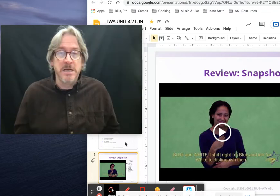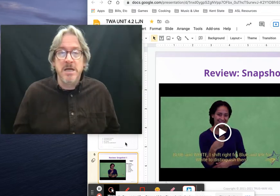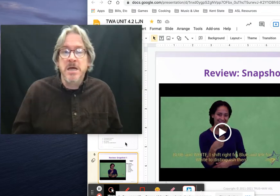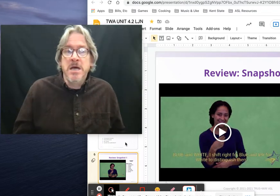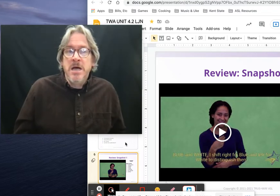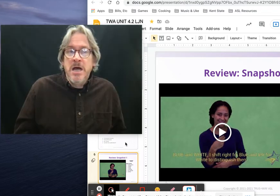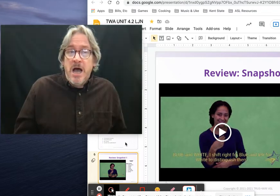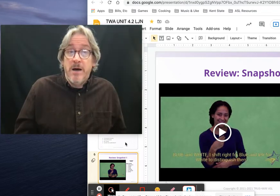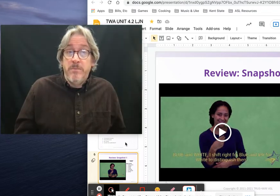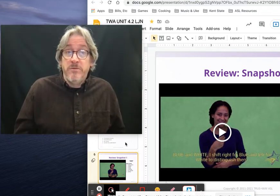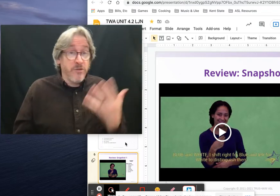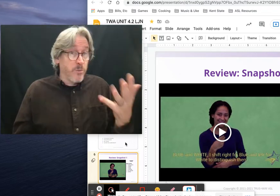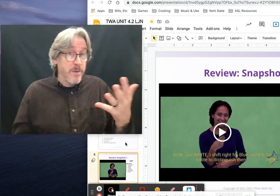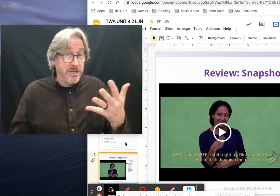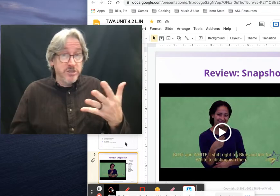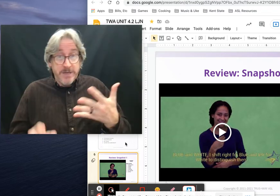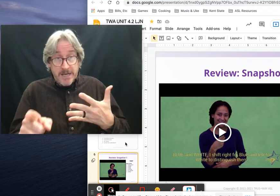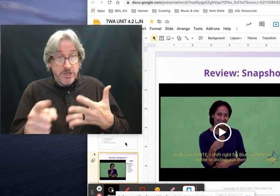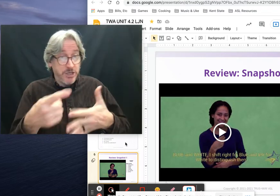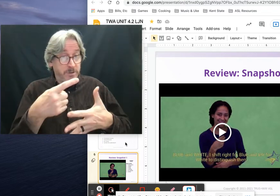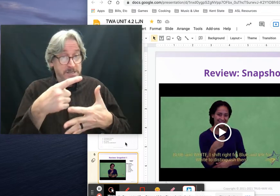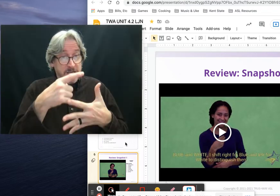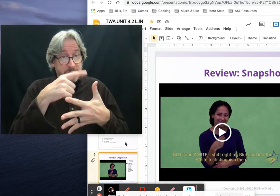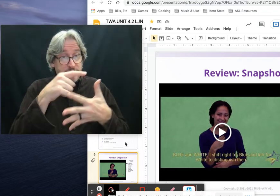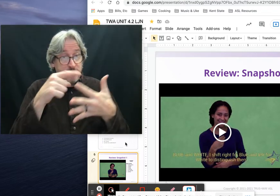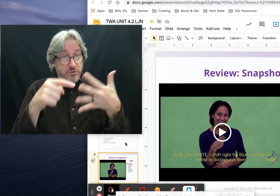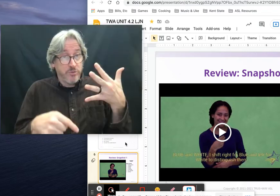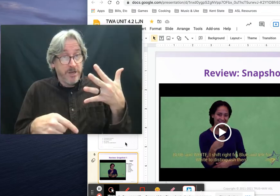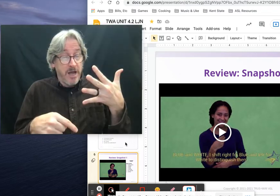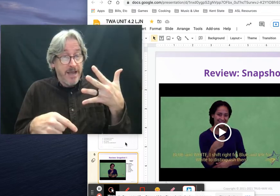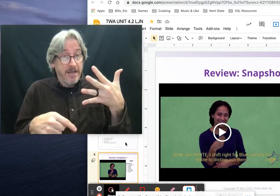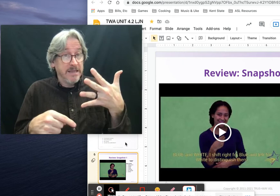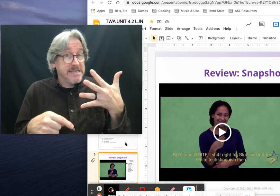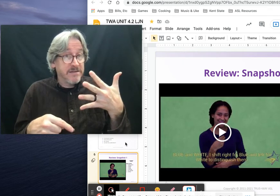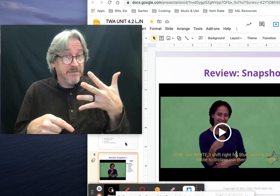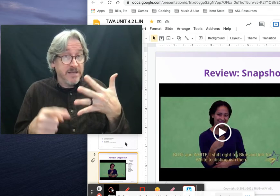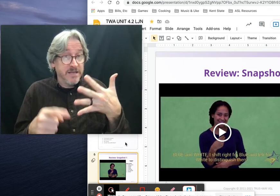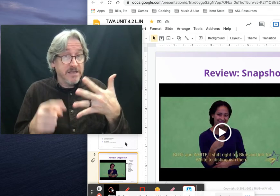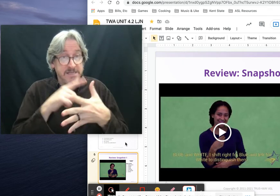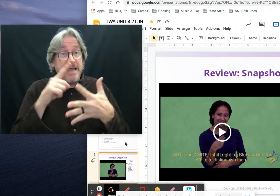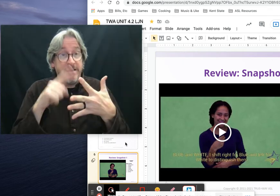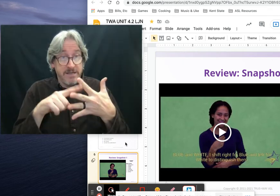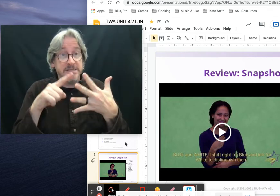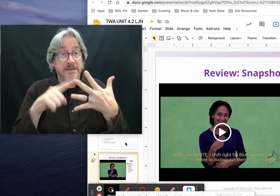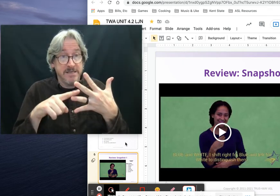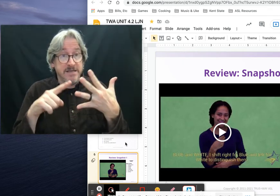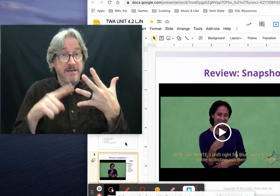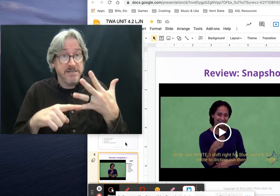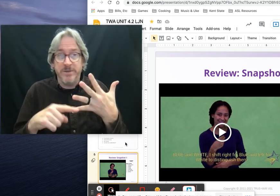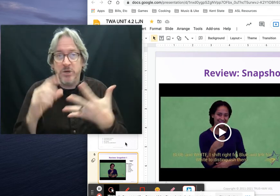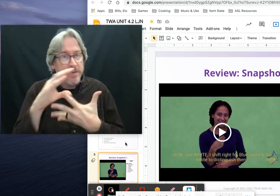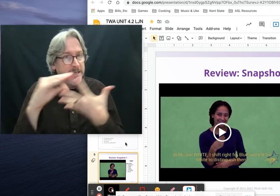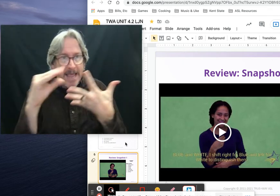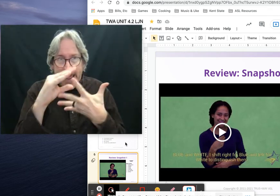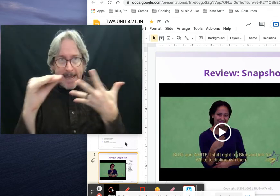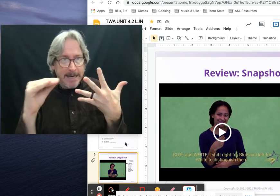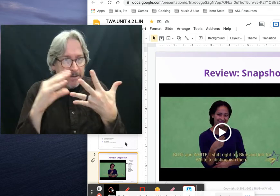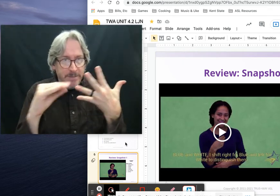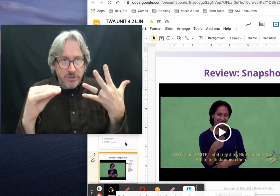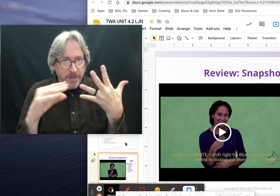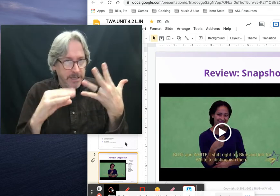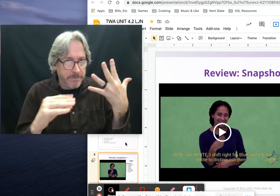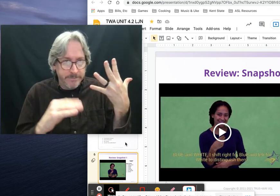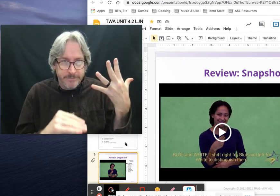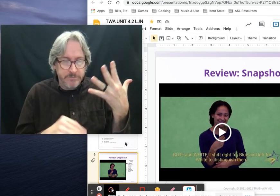this. The other way we can do it, and she plays, is doing a list of things. This and this and this and this. We don't need the and